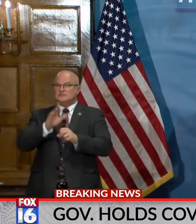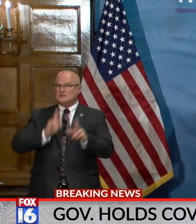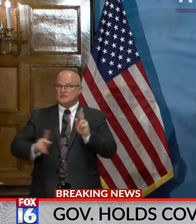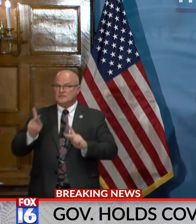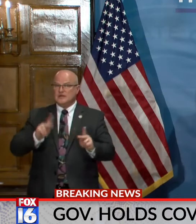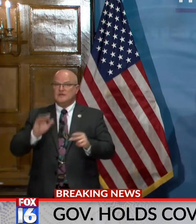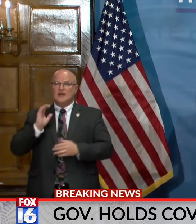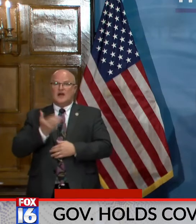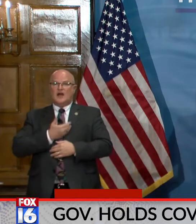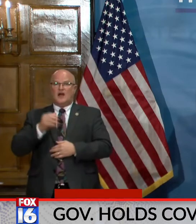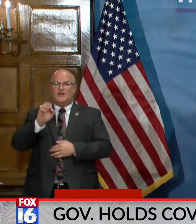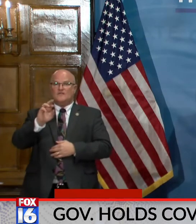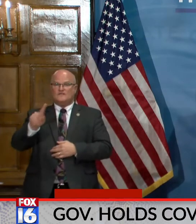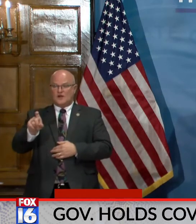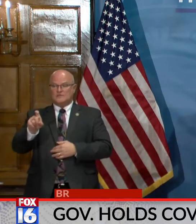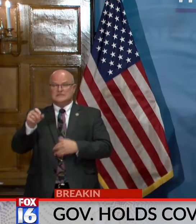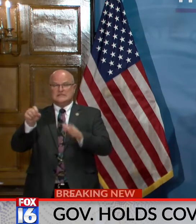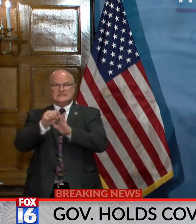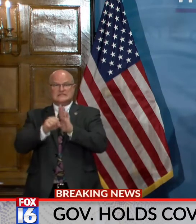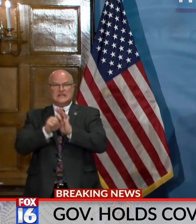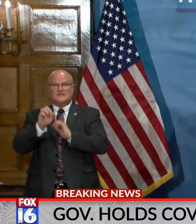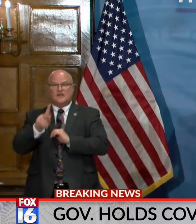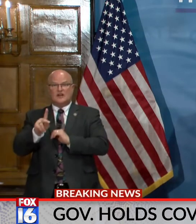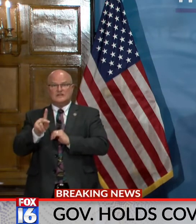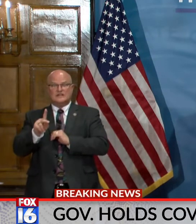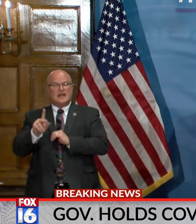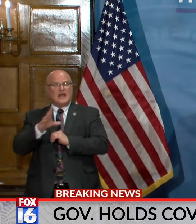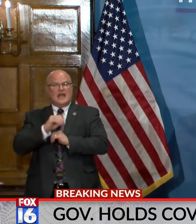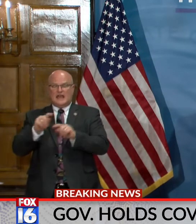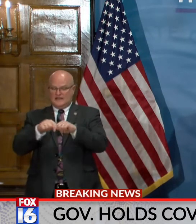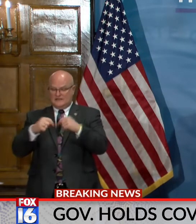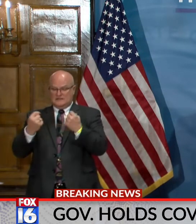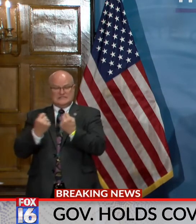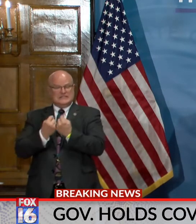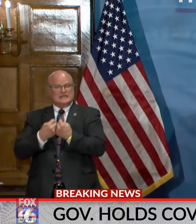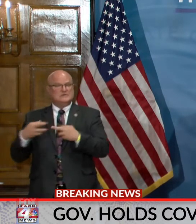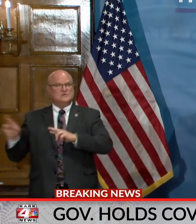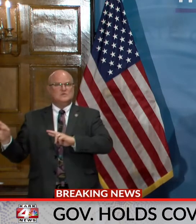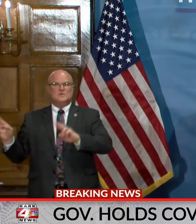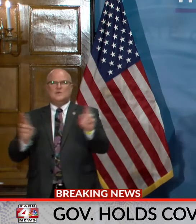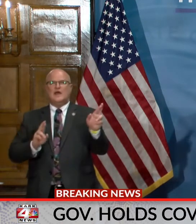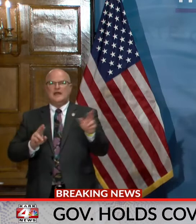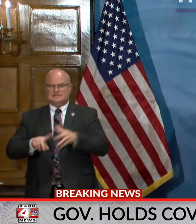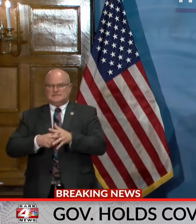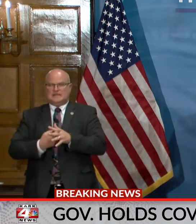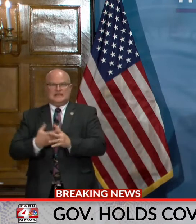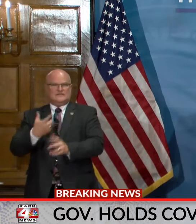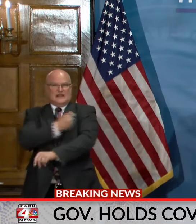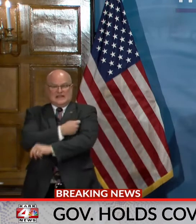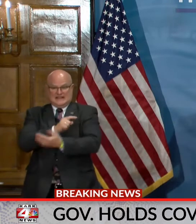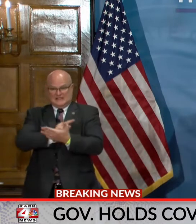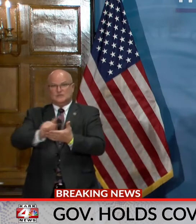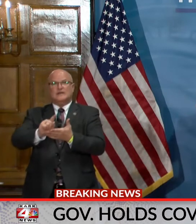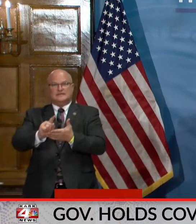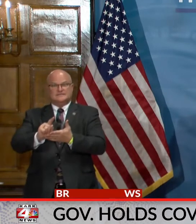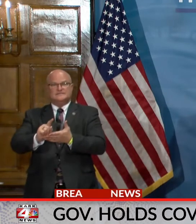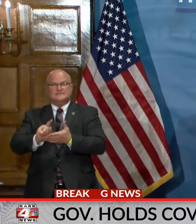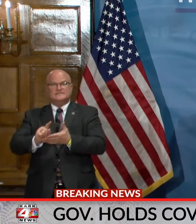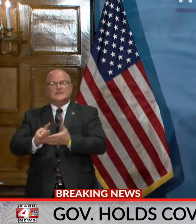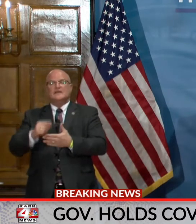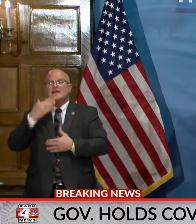that our pharmacies in the state of Arkansas, our pharmacists and their teams are ready to begin vaccinations this week. I want to thank